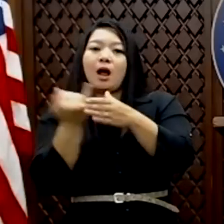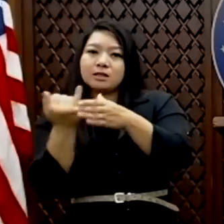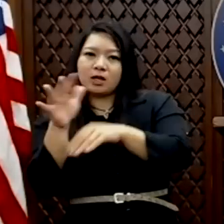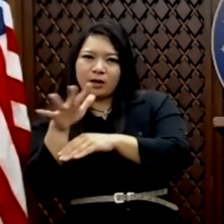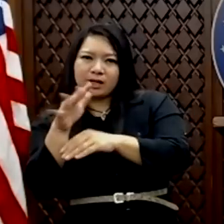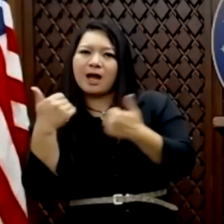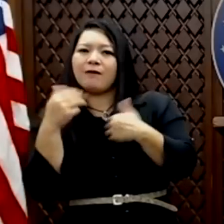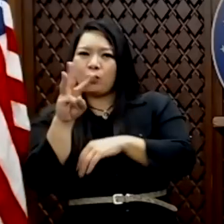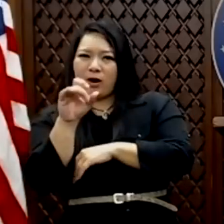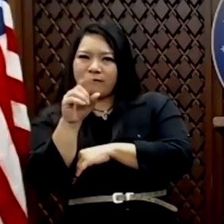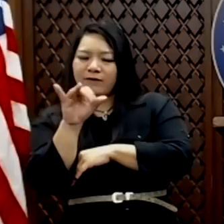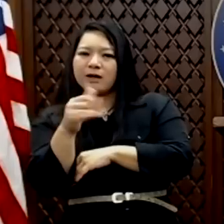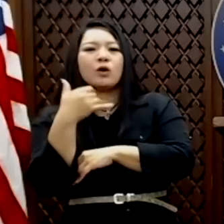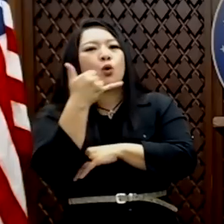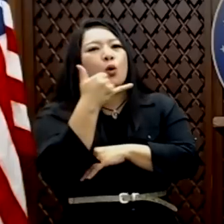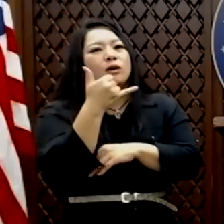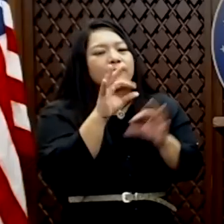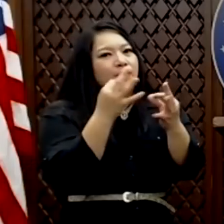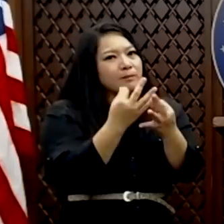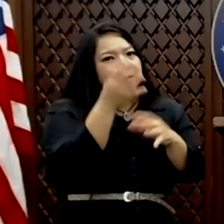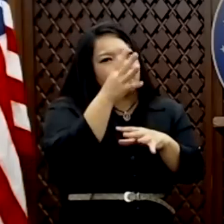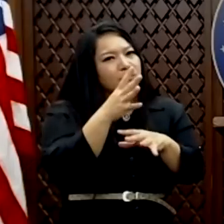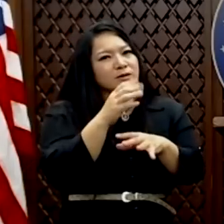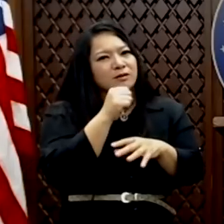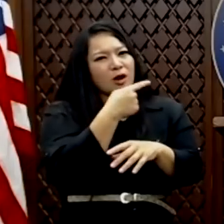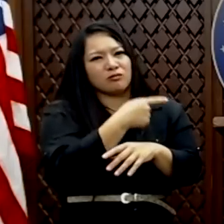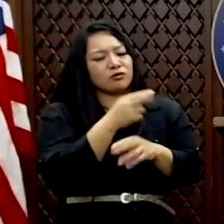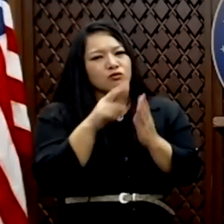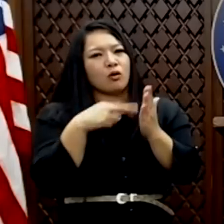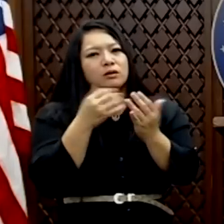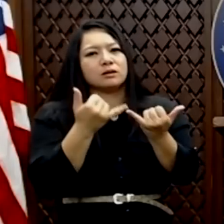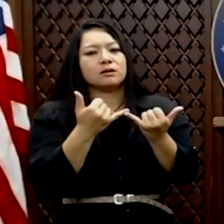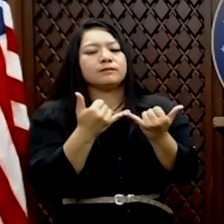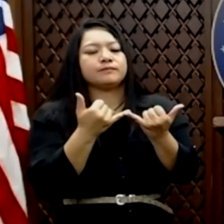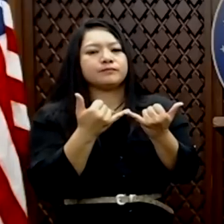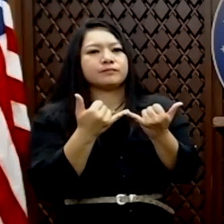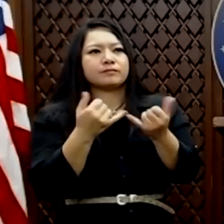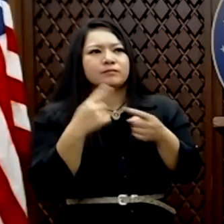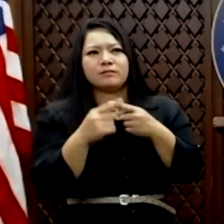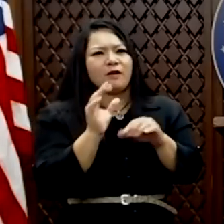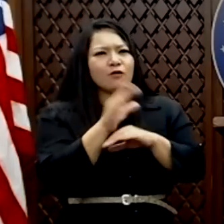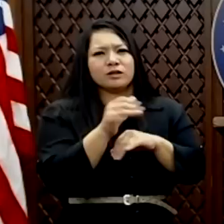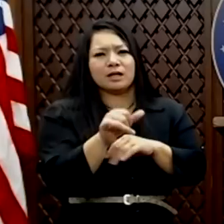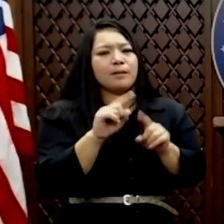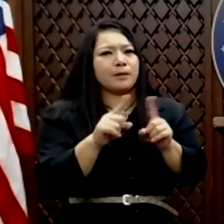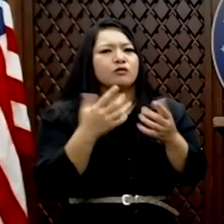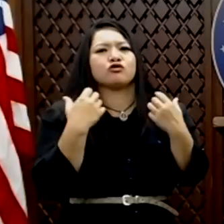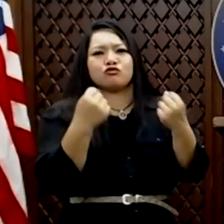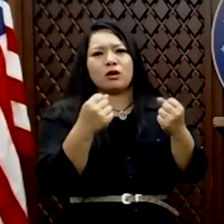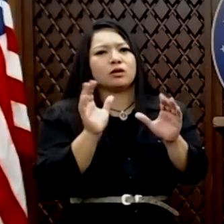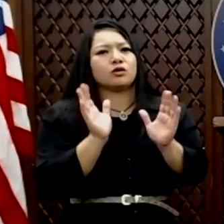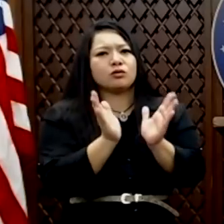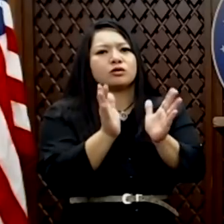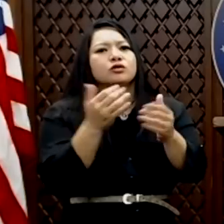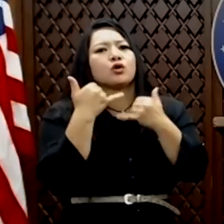areas. Whether or not they're calling home to their parents, that's not my role, or I can't enforce that, but I would strongly encourage